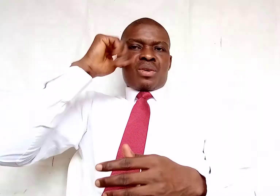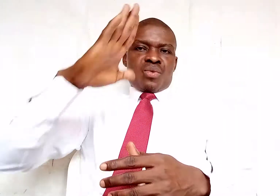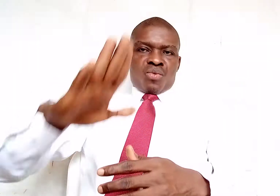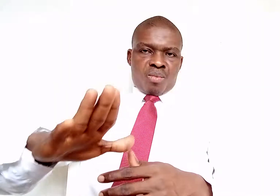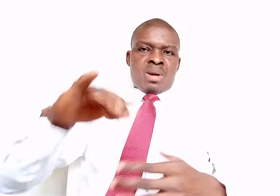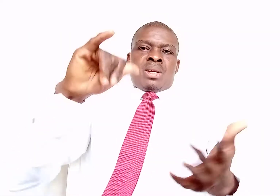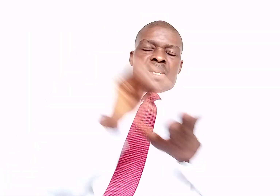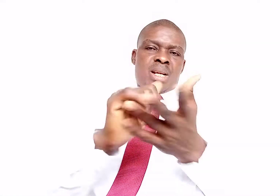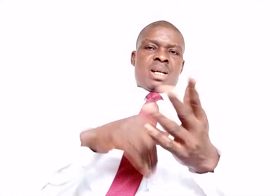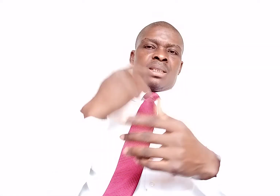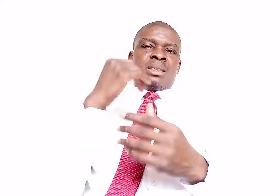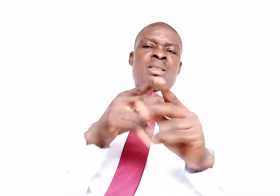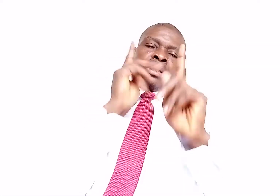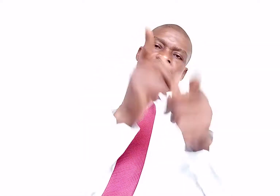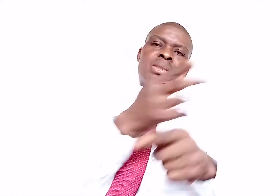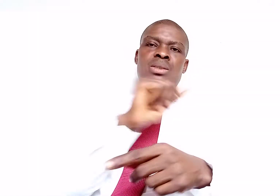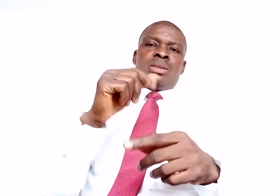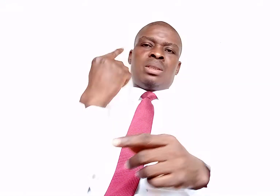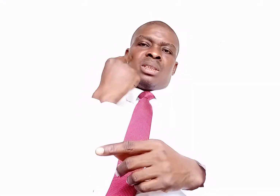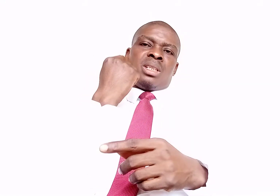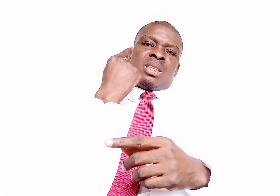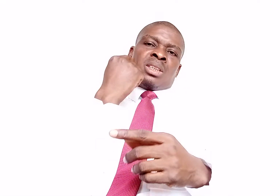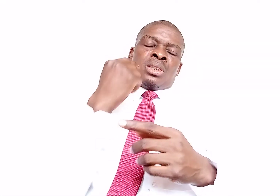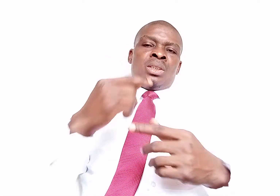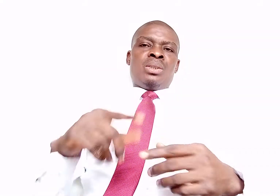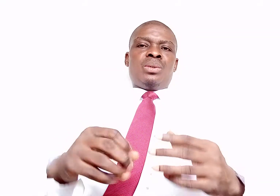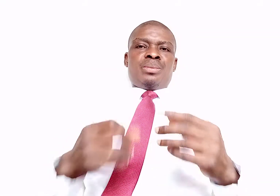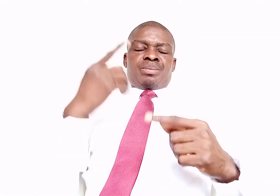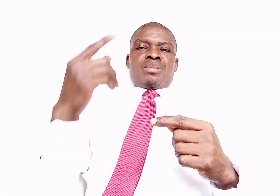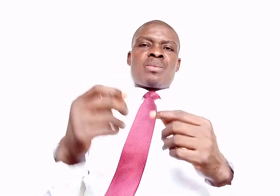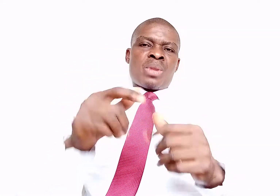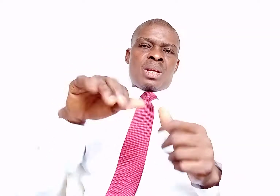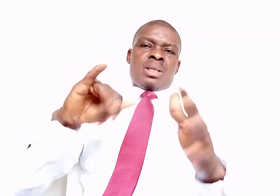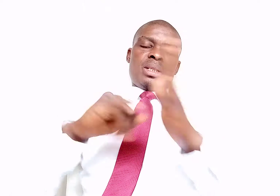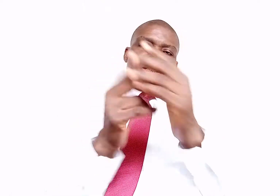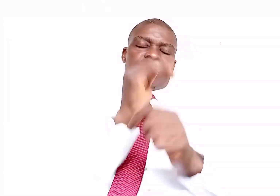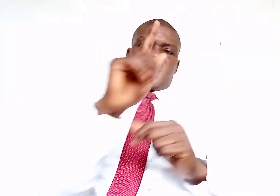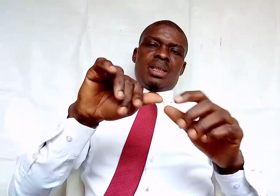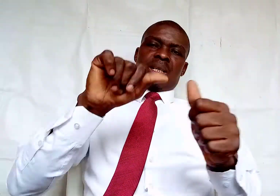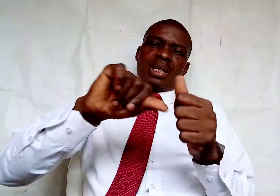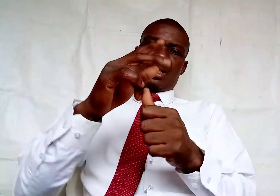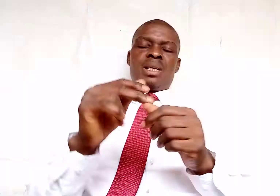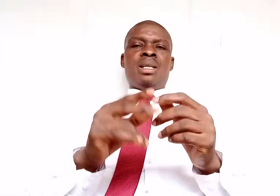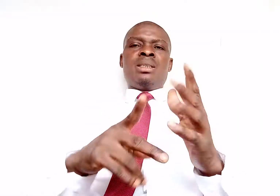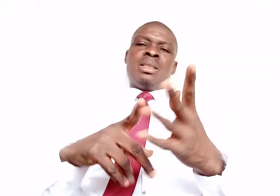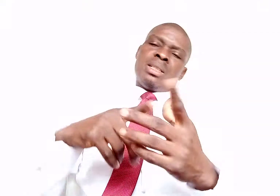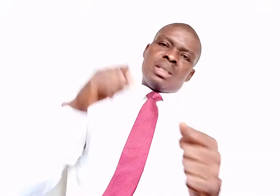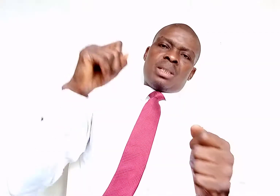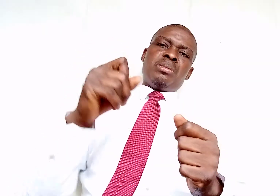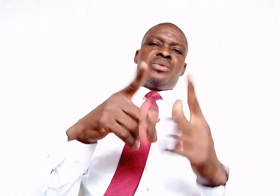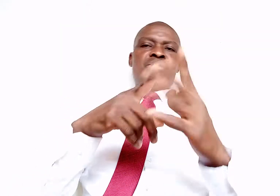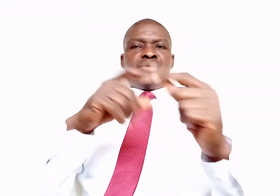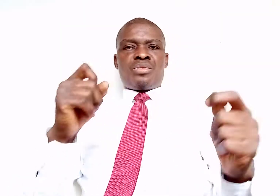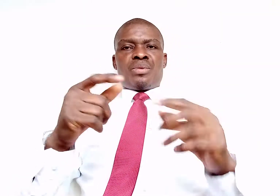to sexual stimulation. It is the area that is usually removed during circumcision, and this